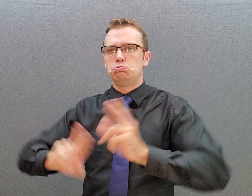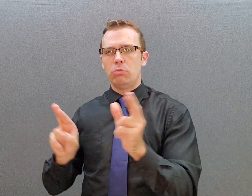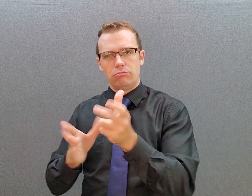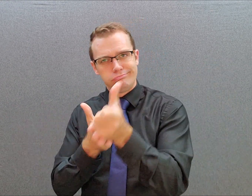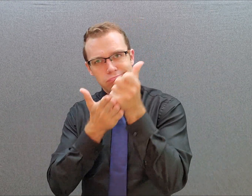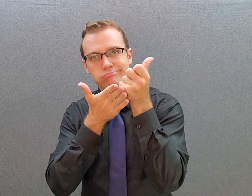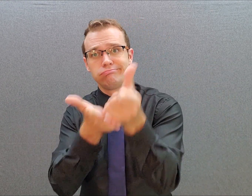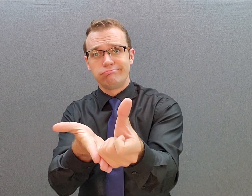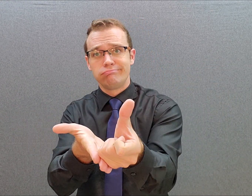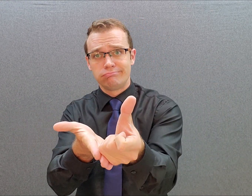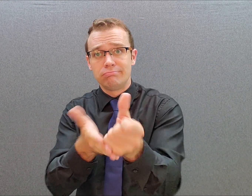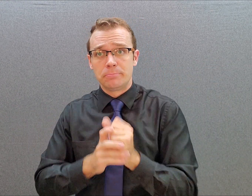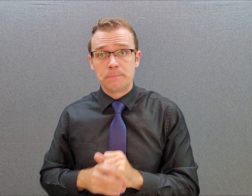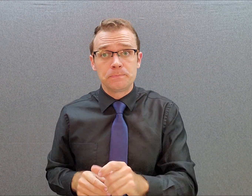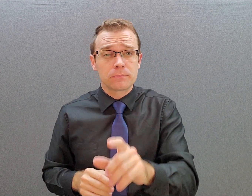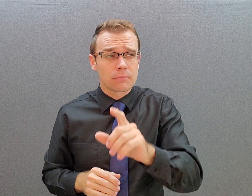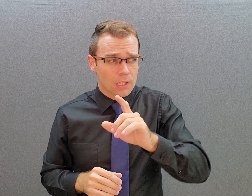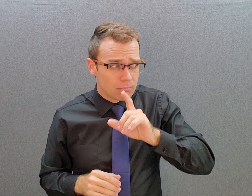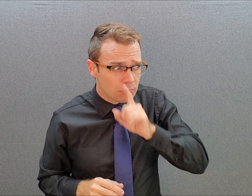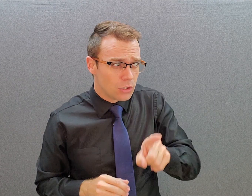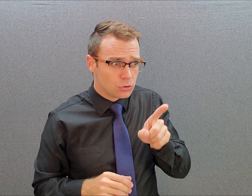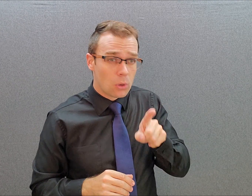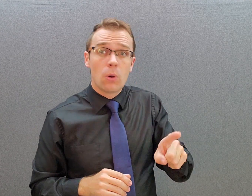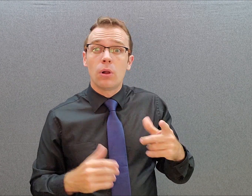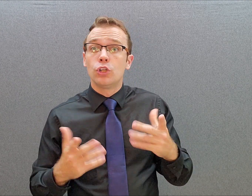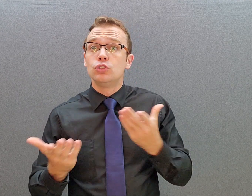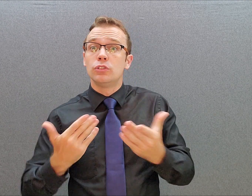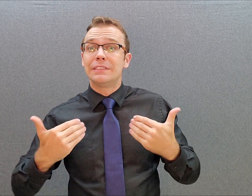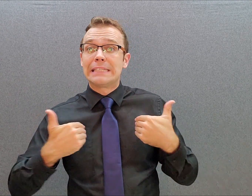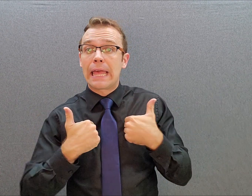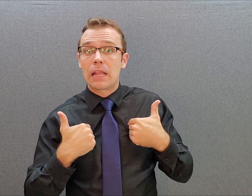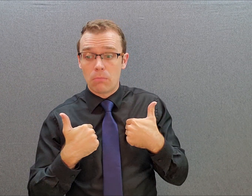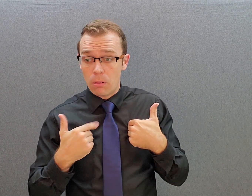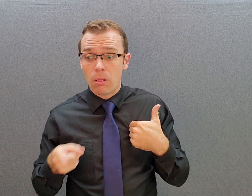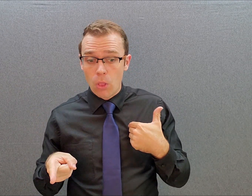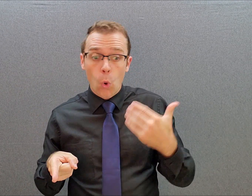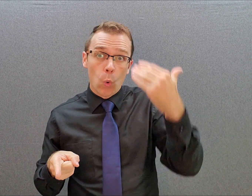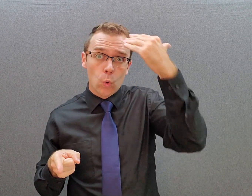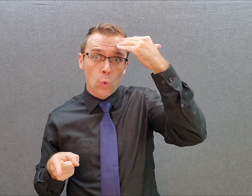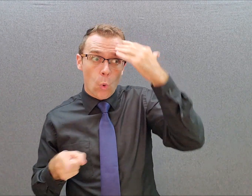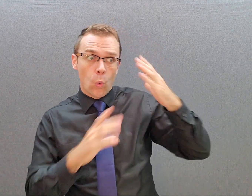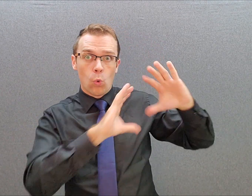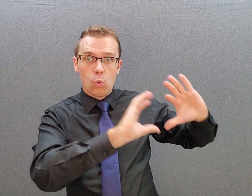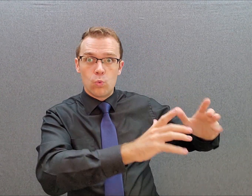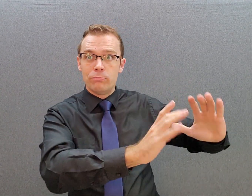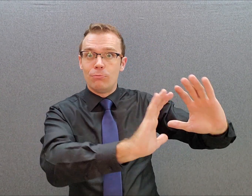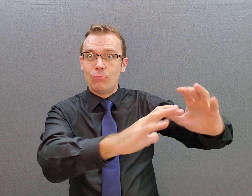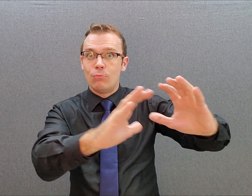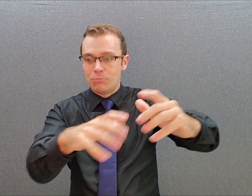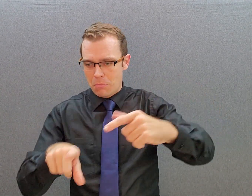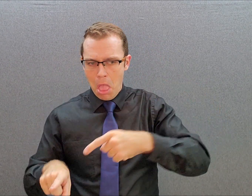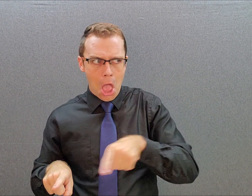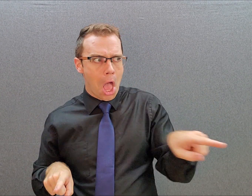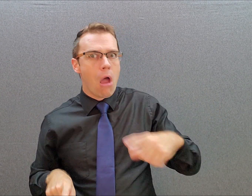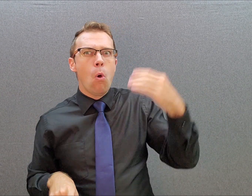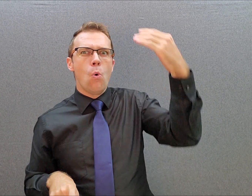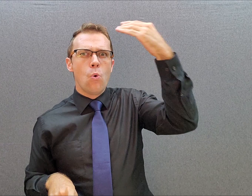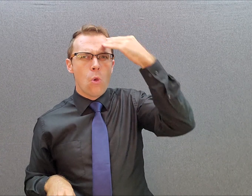an emergency. Make sure your service animal knows the people in your network. This will make it easier for the animal to